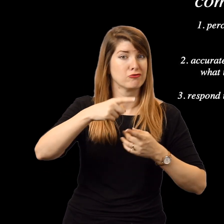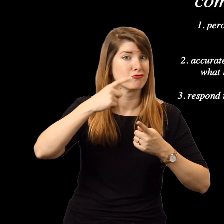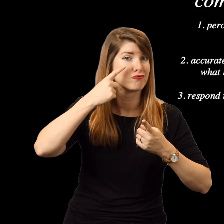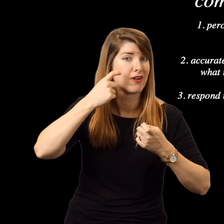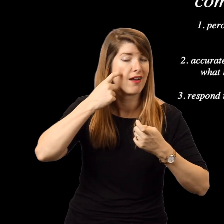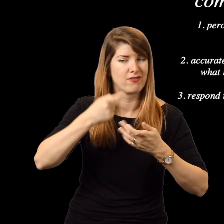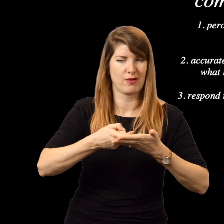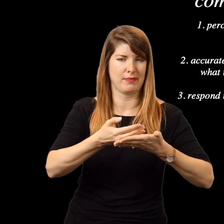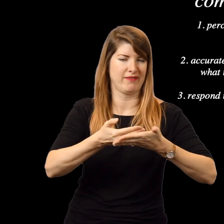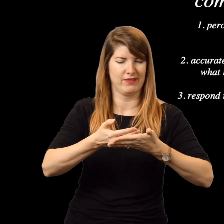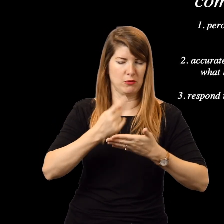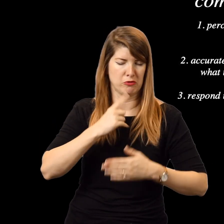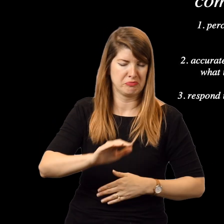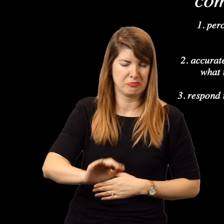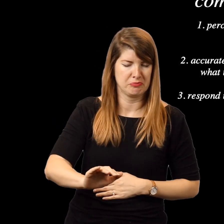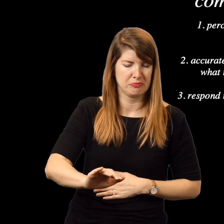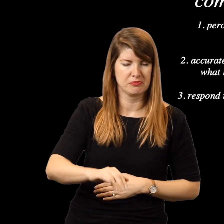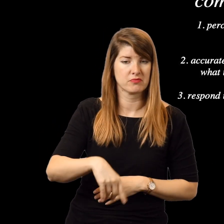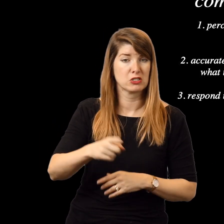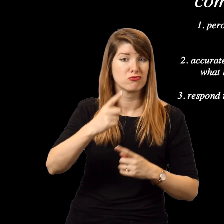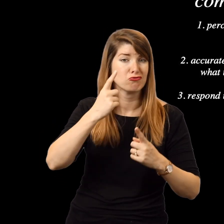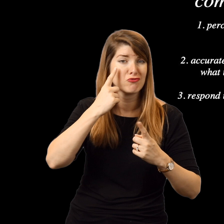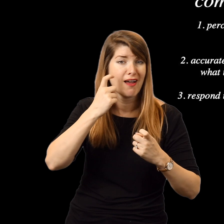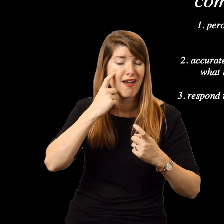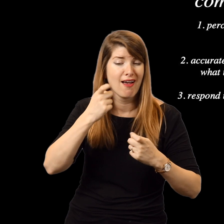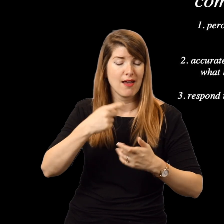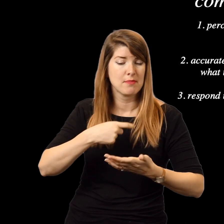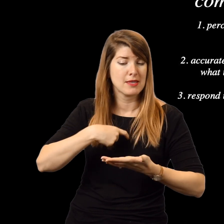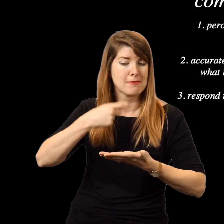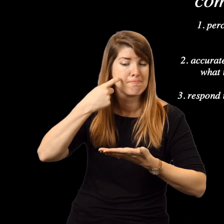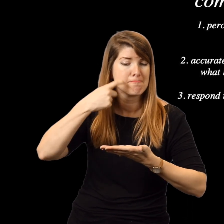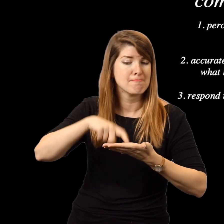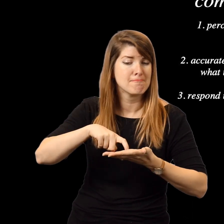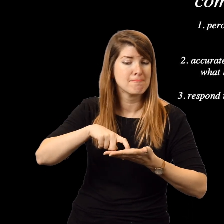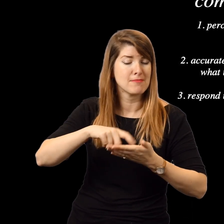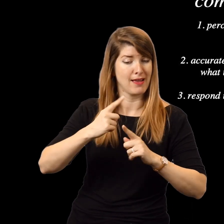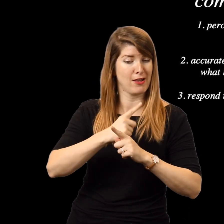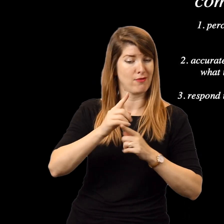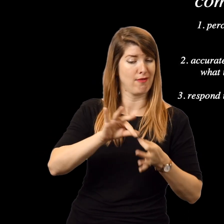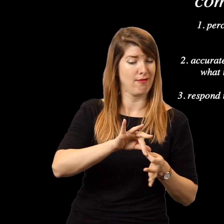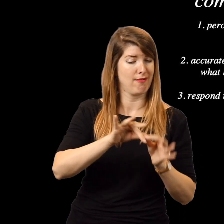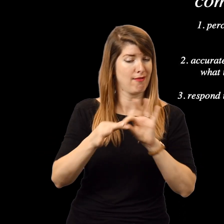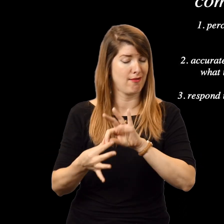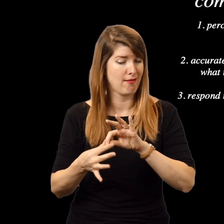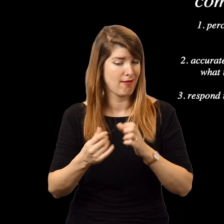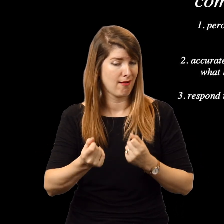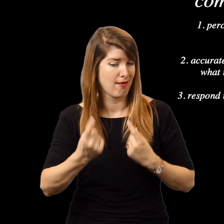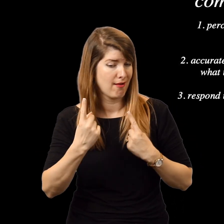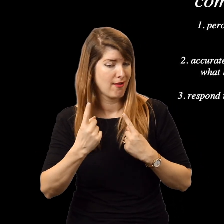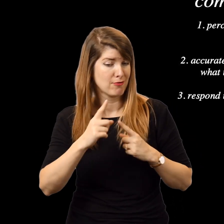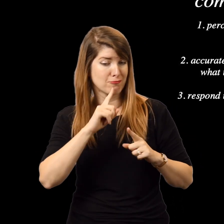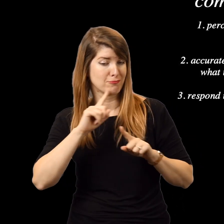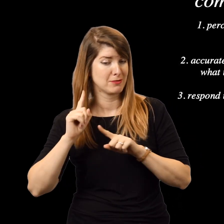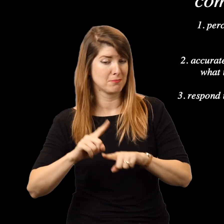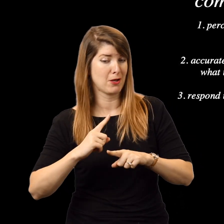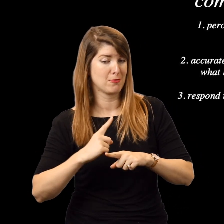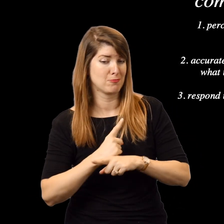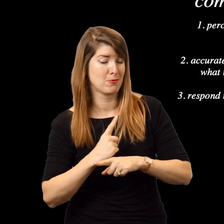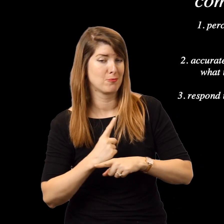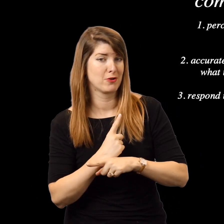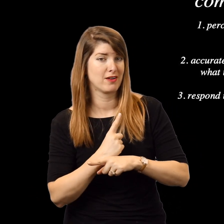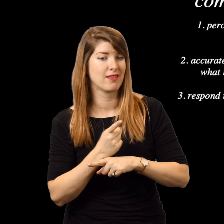cry means from your infant or your child, and you accurately interpret it and you